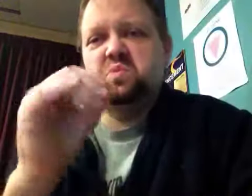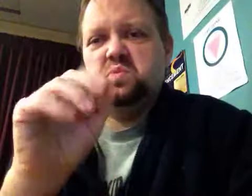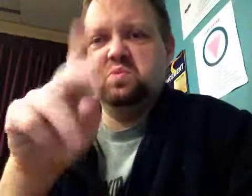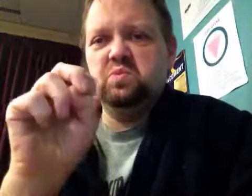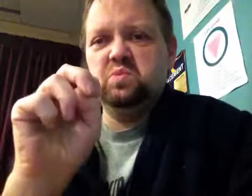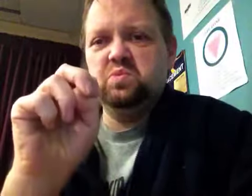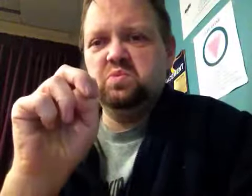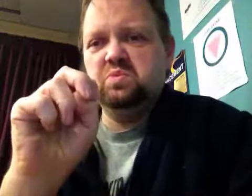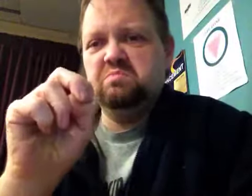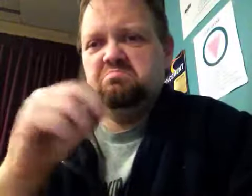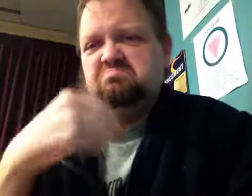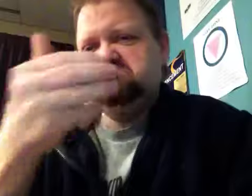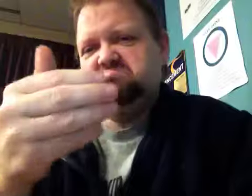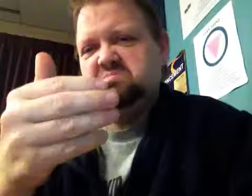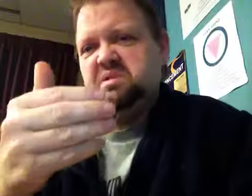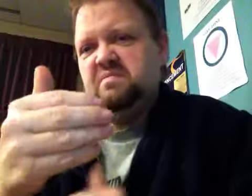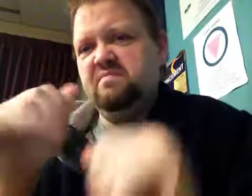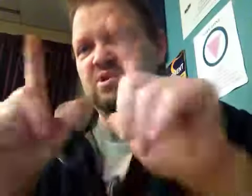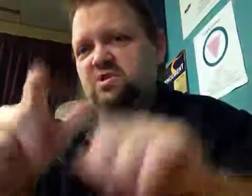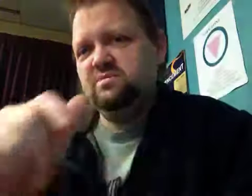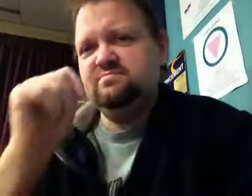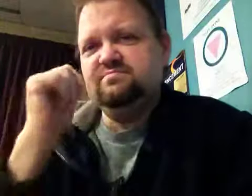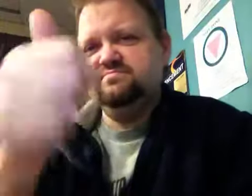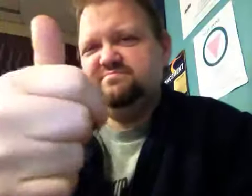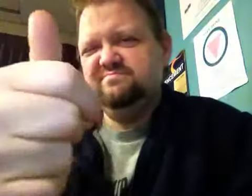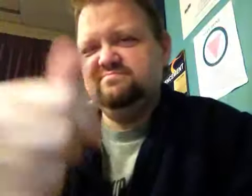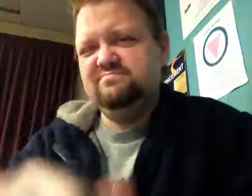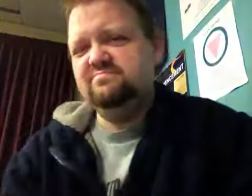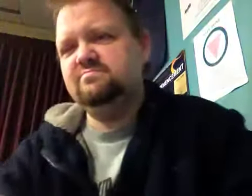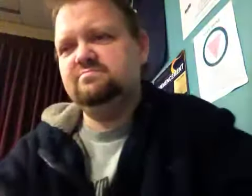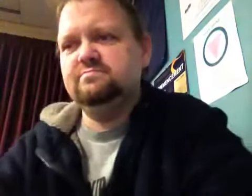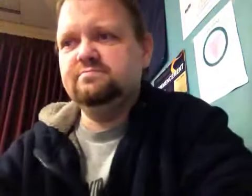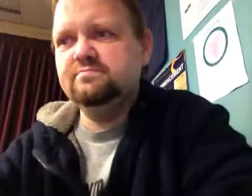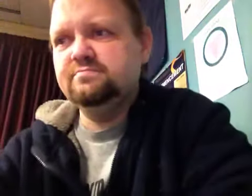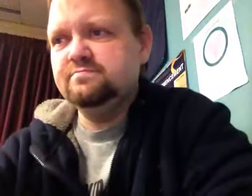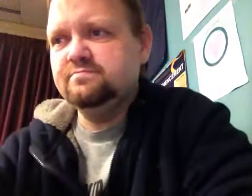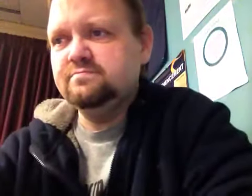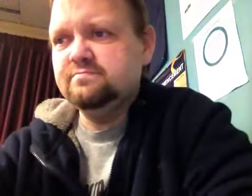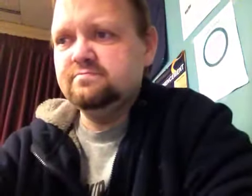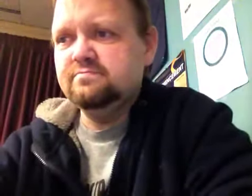they did a clinical review, and appropriately closed out the consult. If